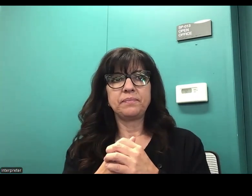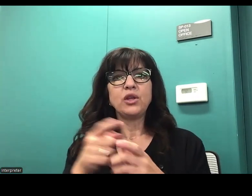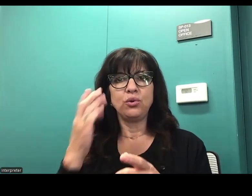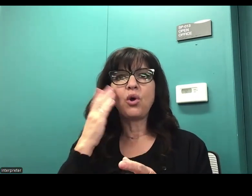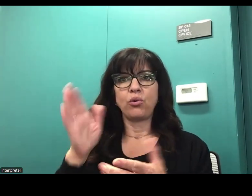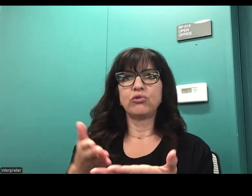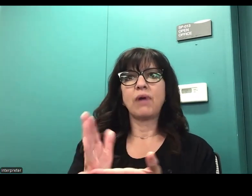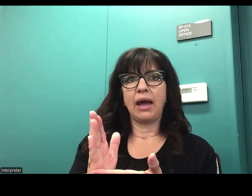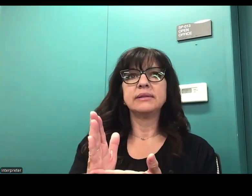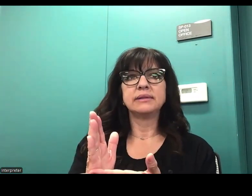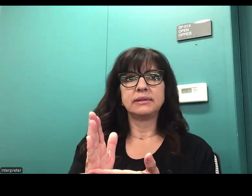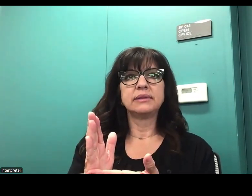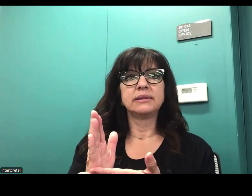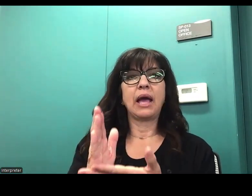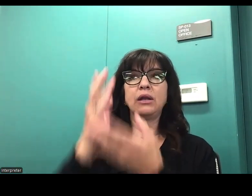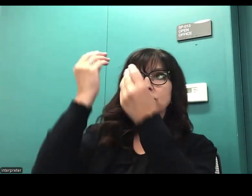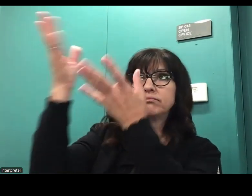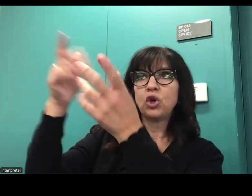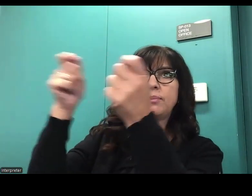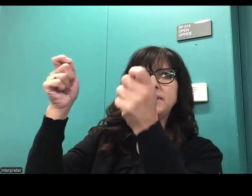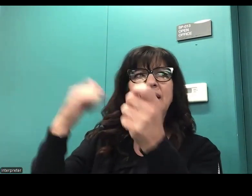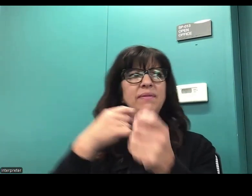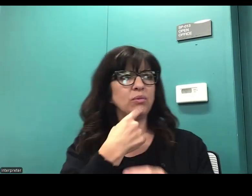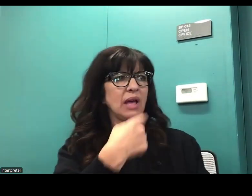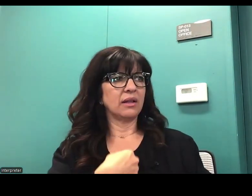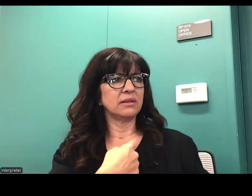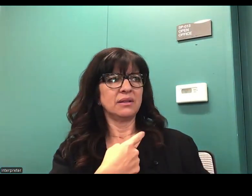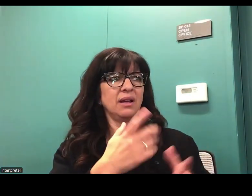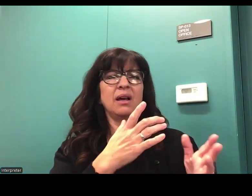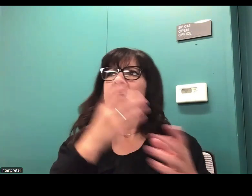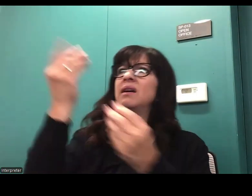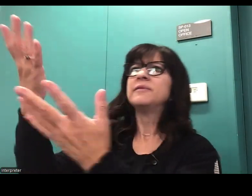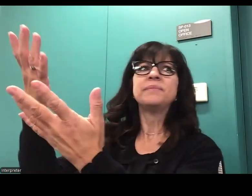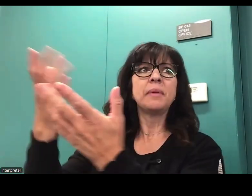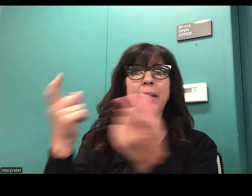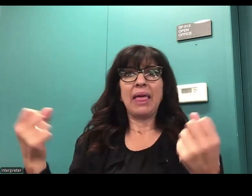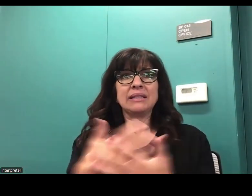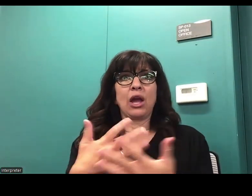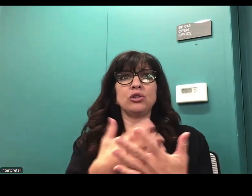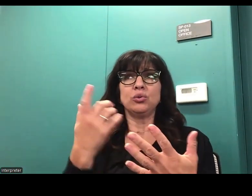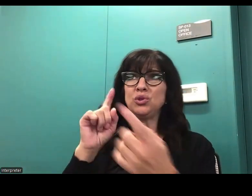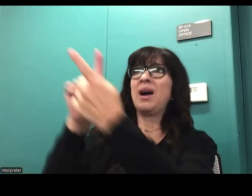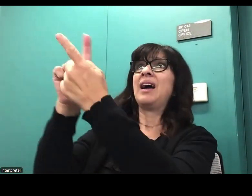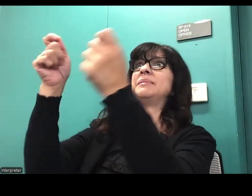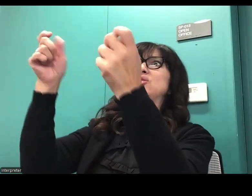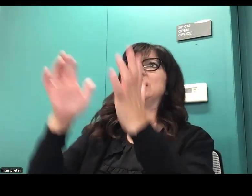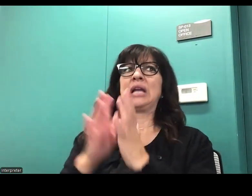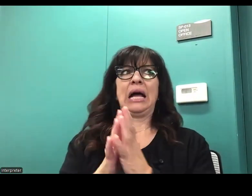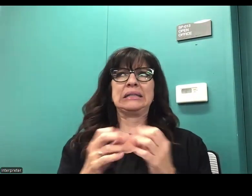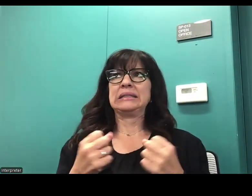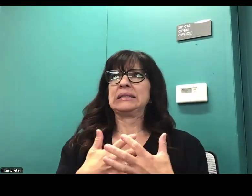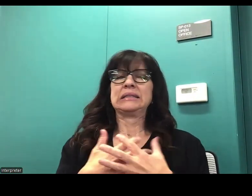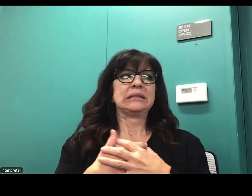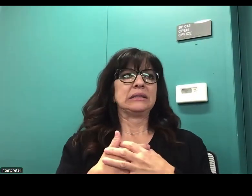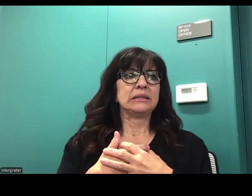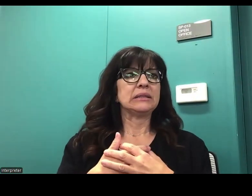your rights, and you can take it back to your administration if you're being told something different, which that might scare you as well, right?